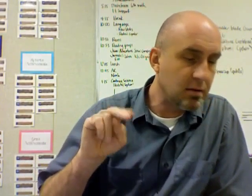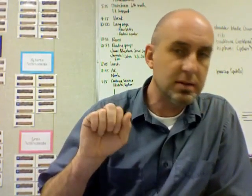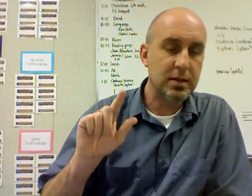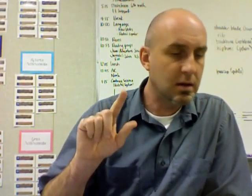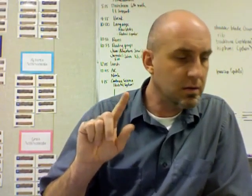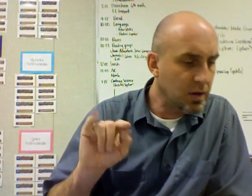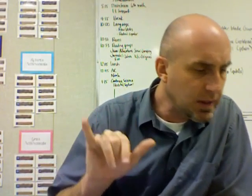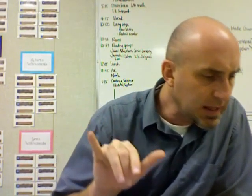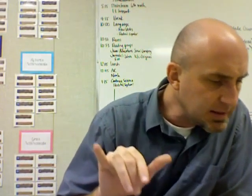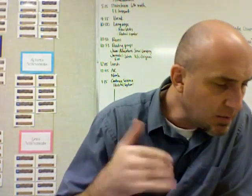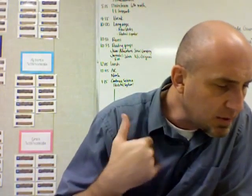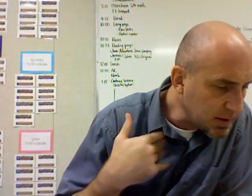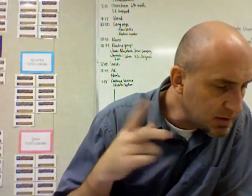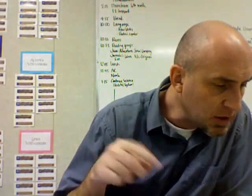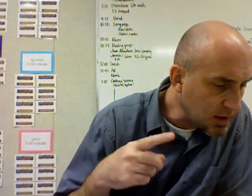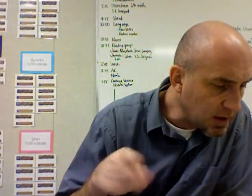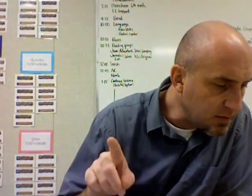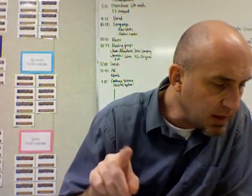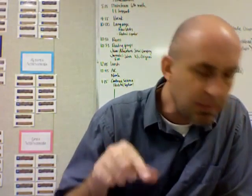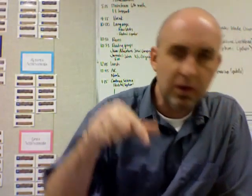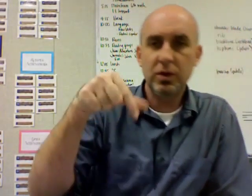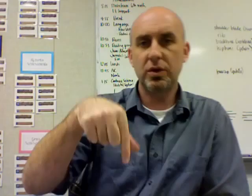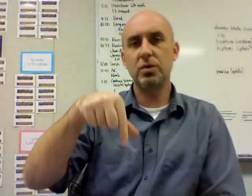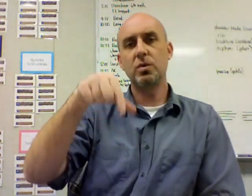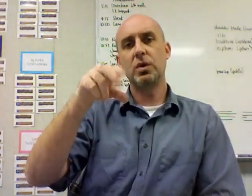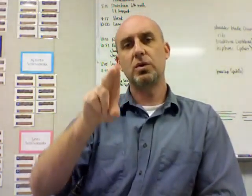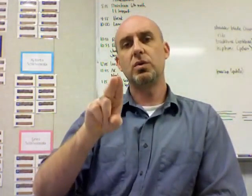penalty. Oh no, he has that one that's checked off. How about Q-U-A-R-R-E-L?